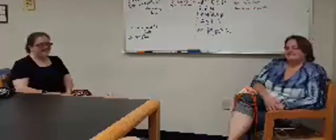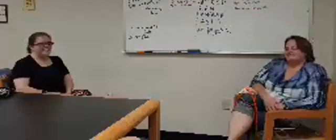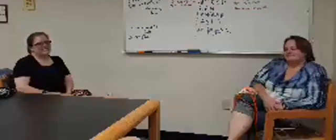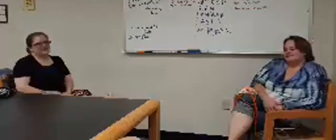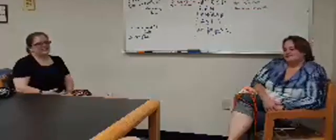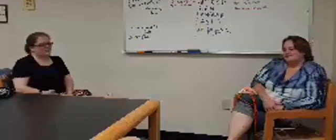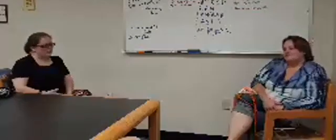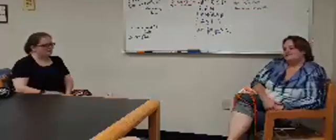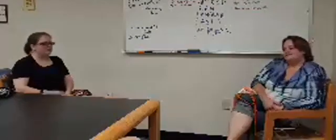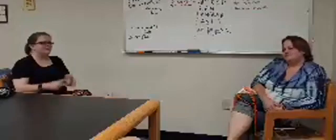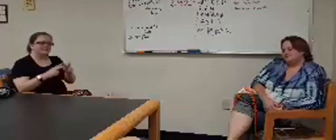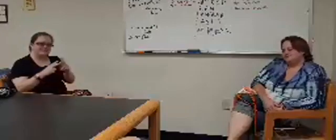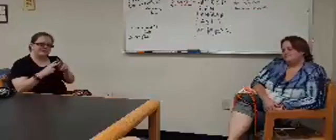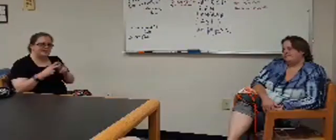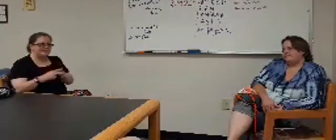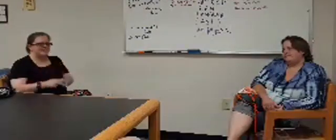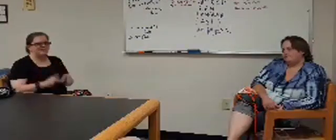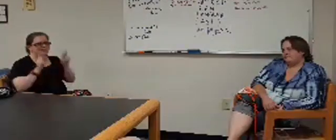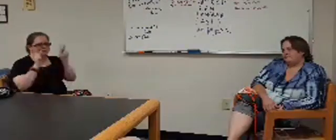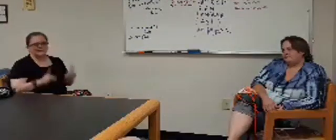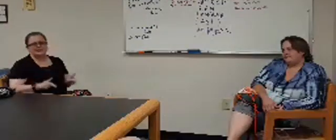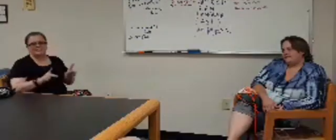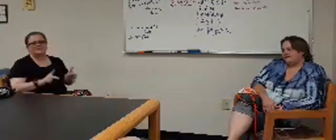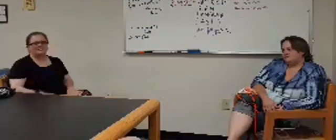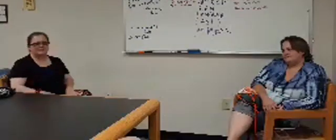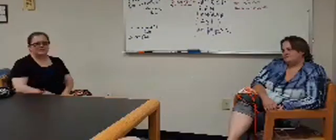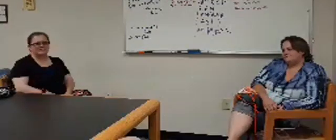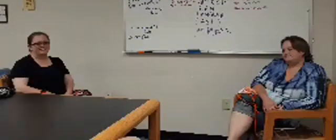So. So really depends on the person. I mean.